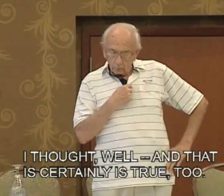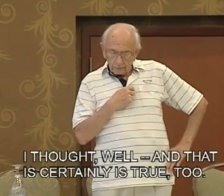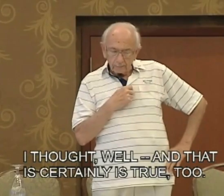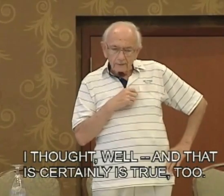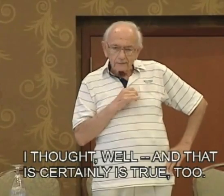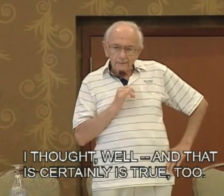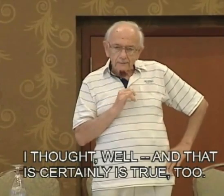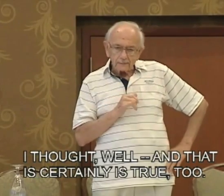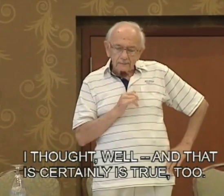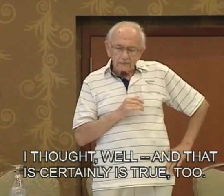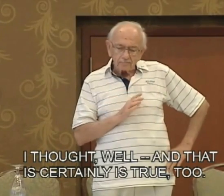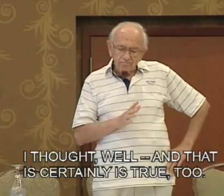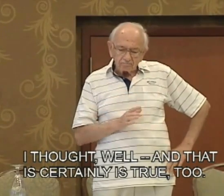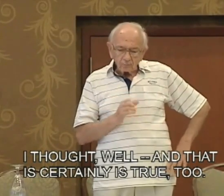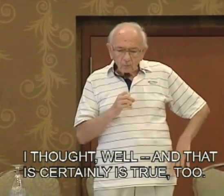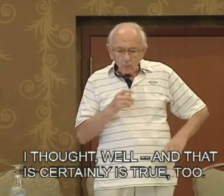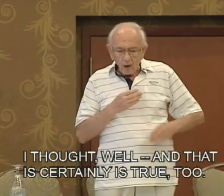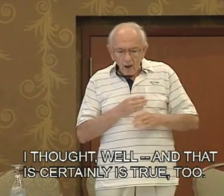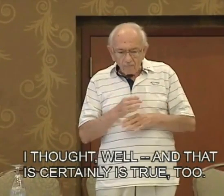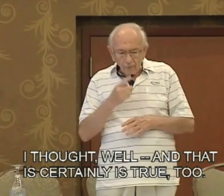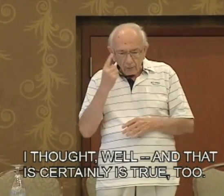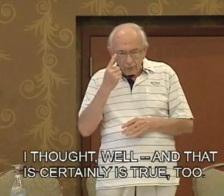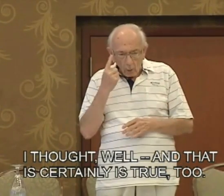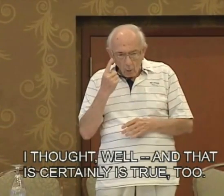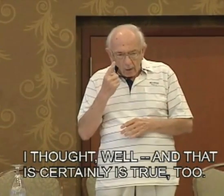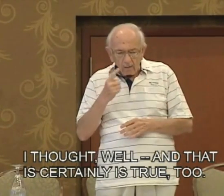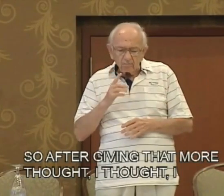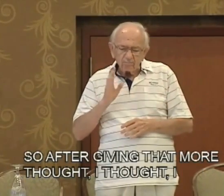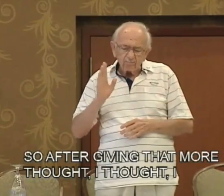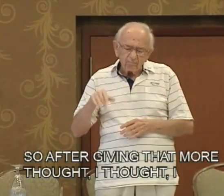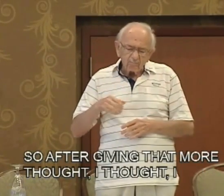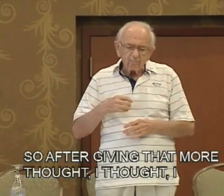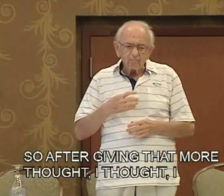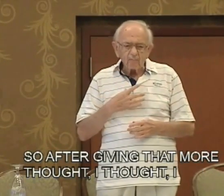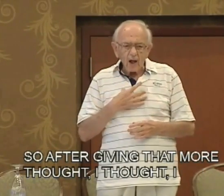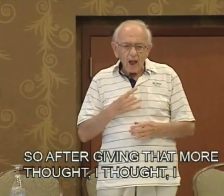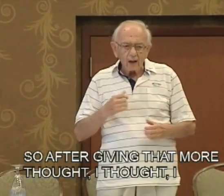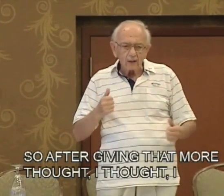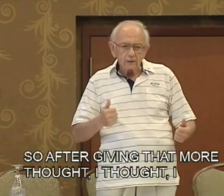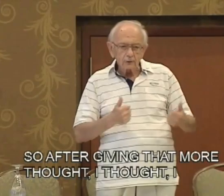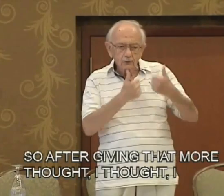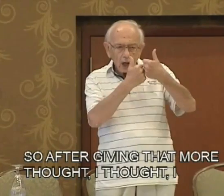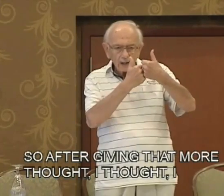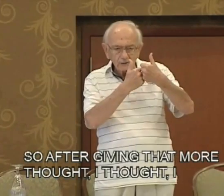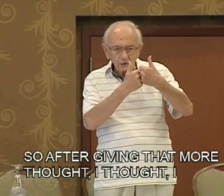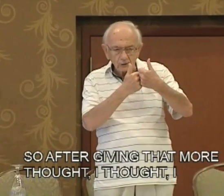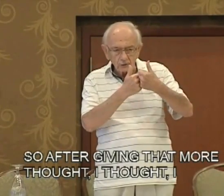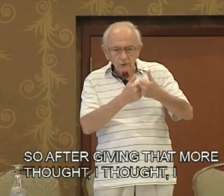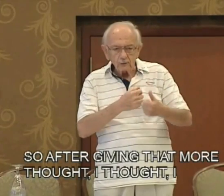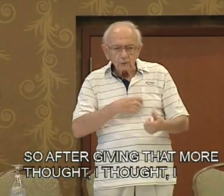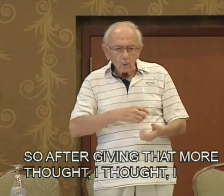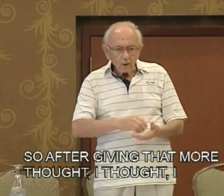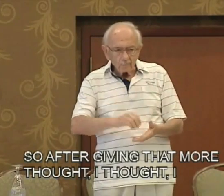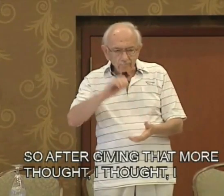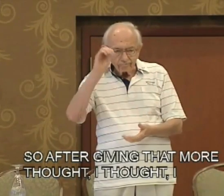certainly is true too so after giving that more thought I thought I like a challenge